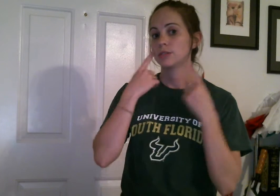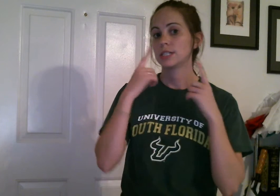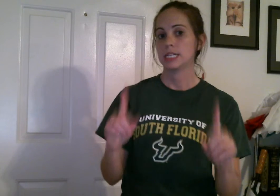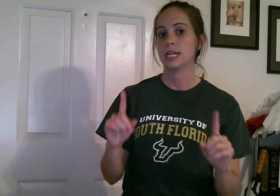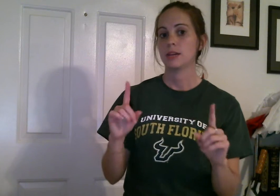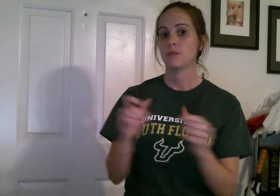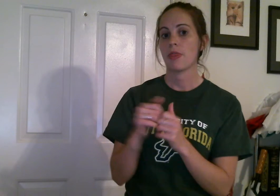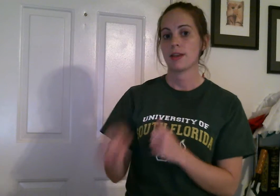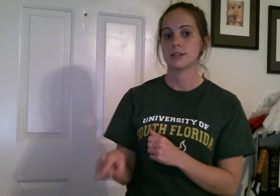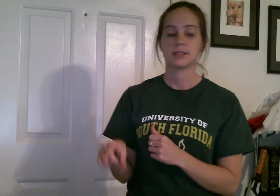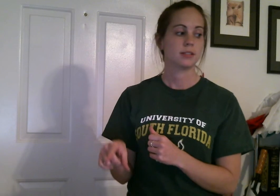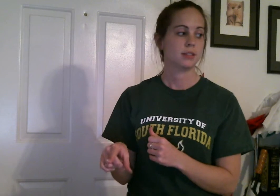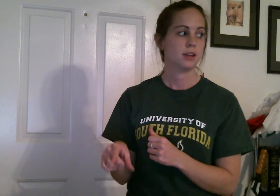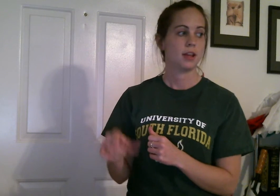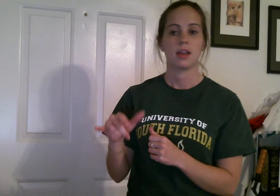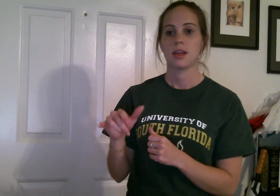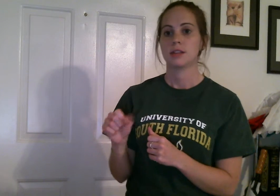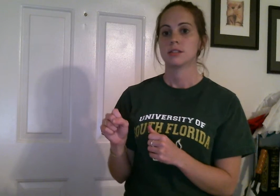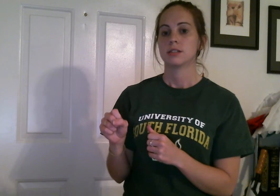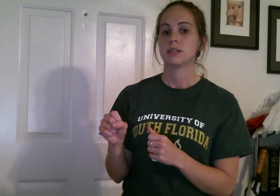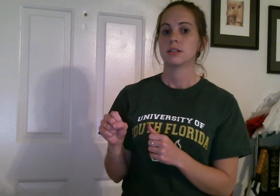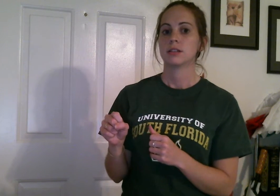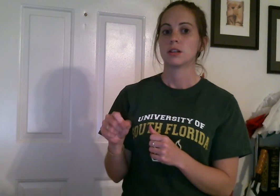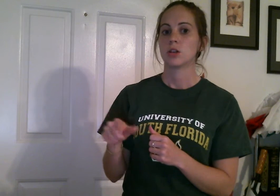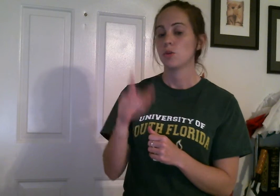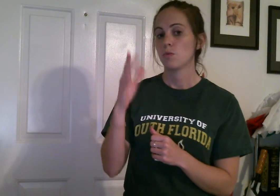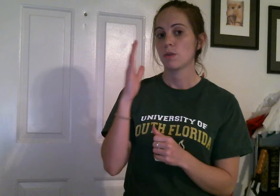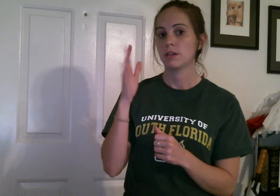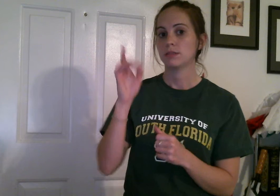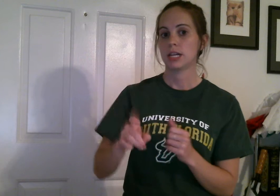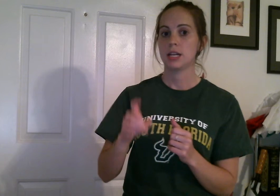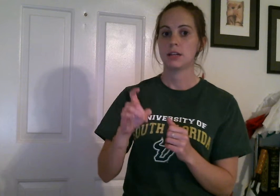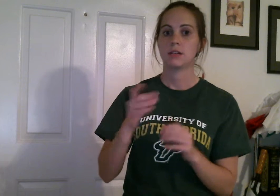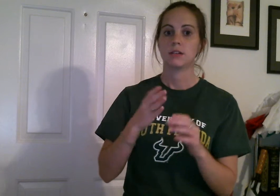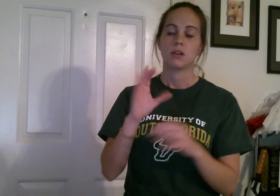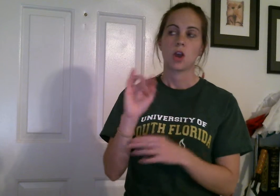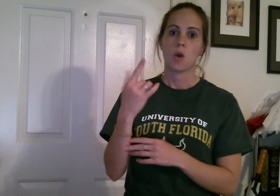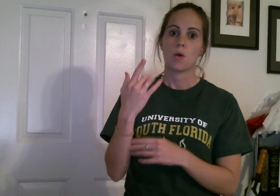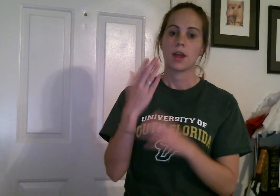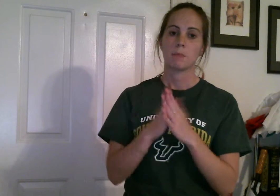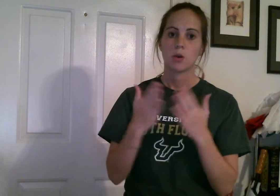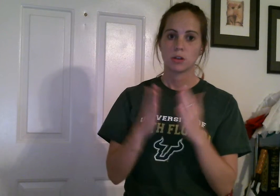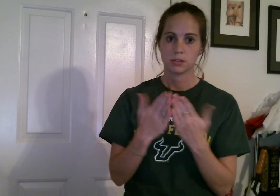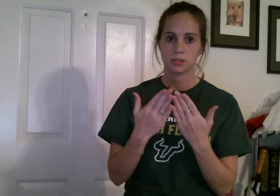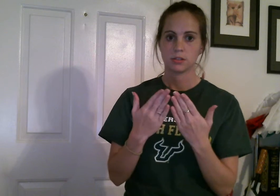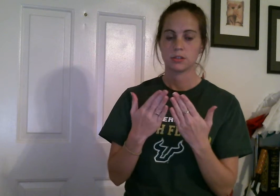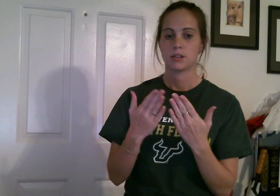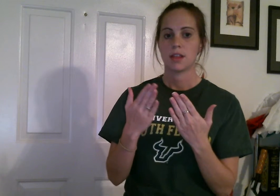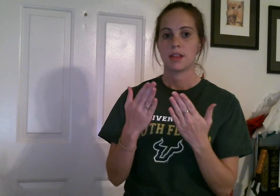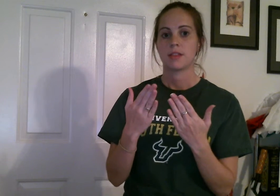this is you would need your coding books, your manuals, and they are updated every year in